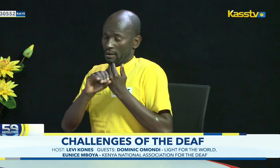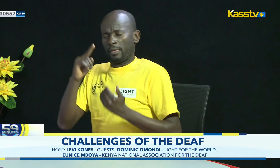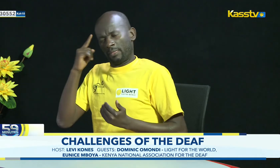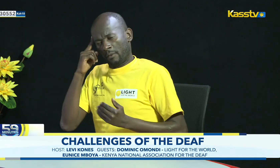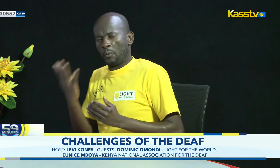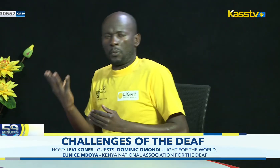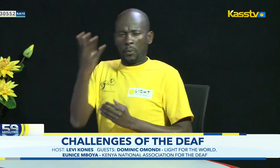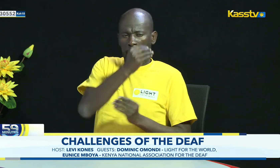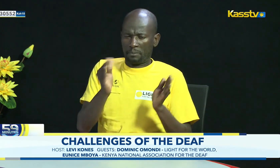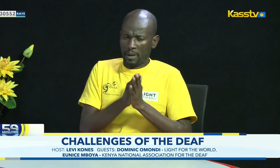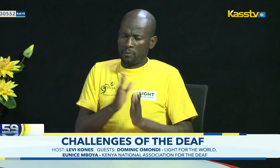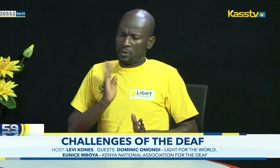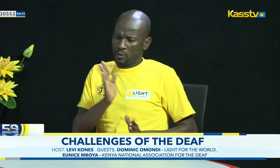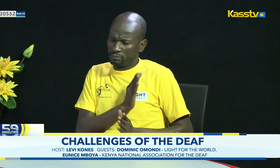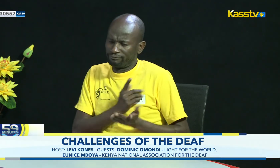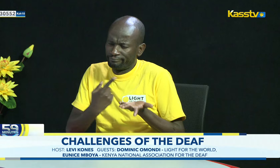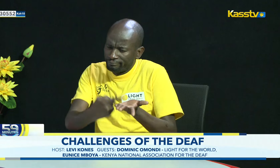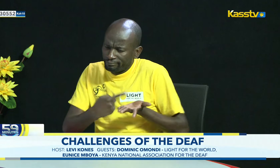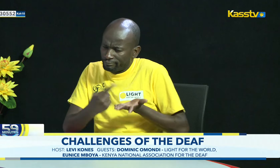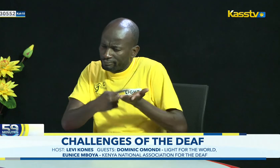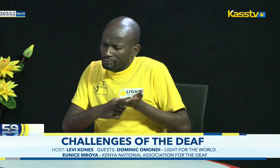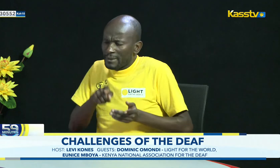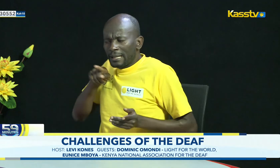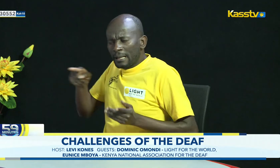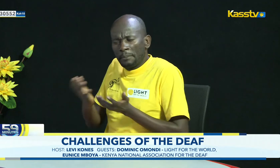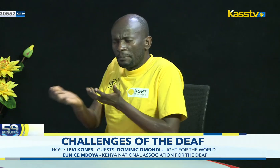in terms of the gaps within the entrepreneurial skills.